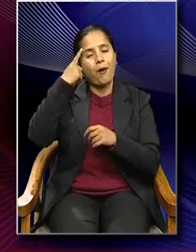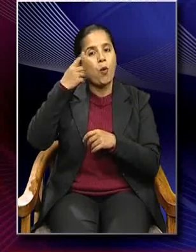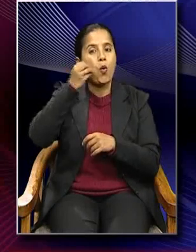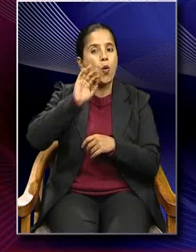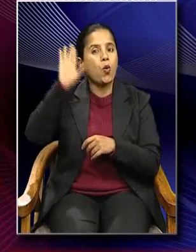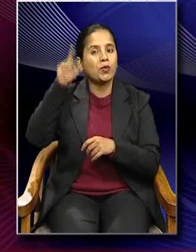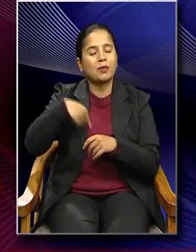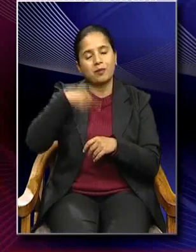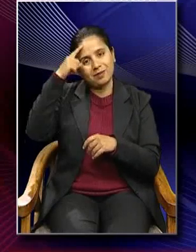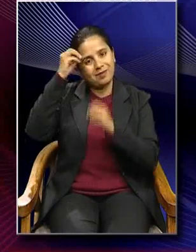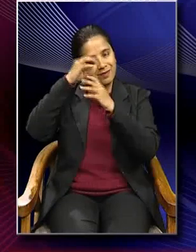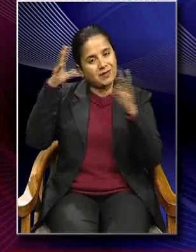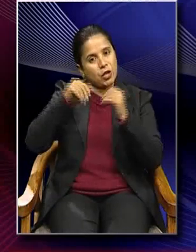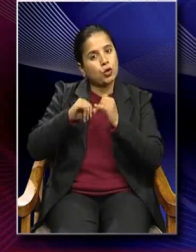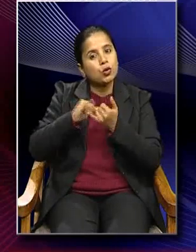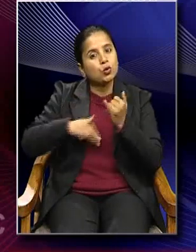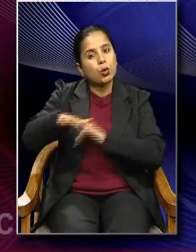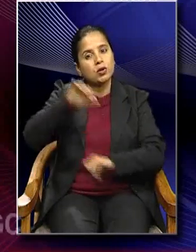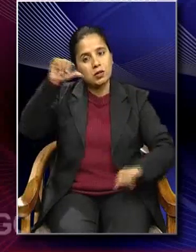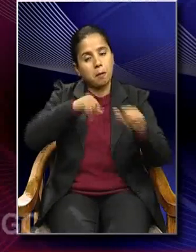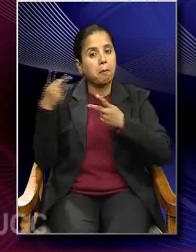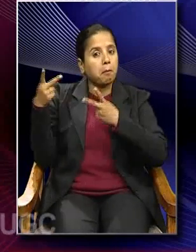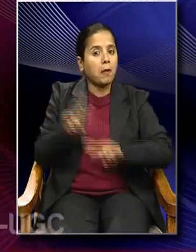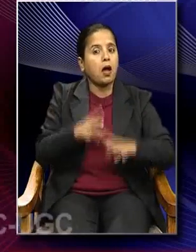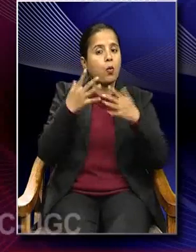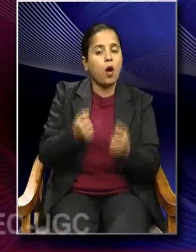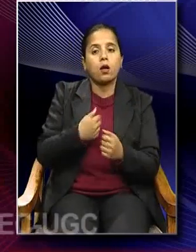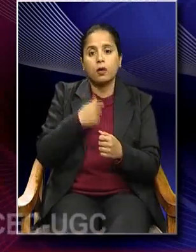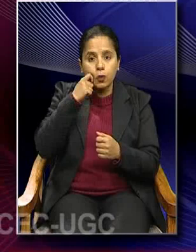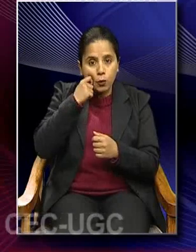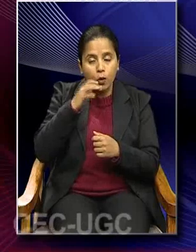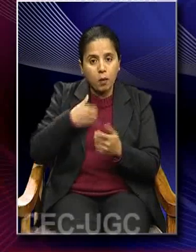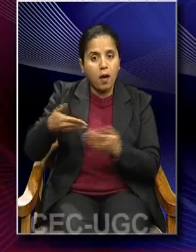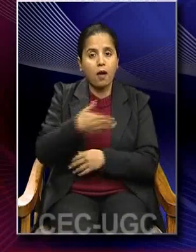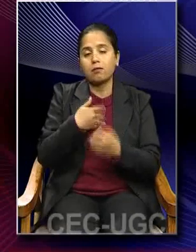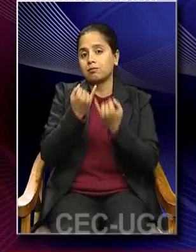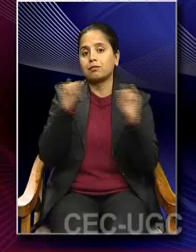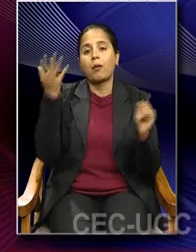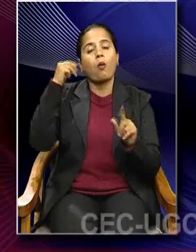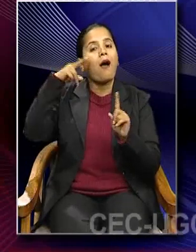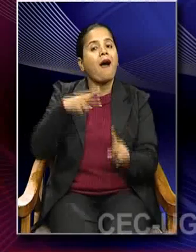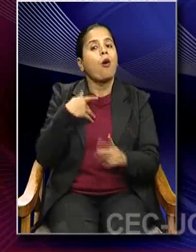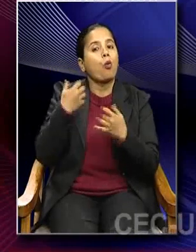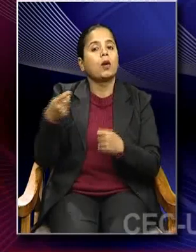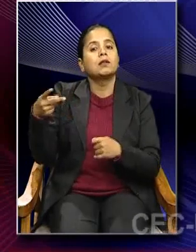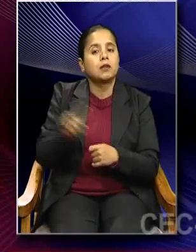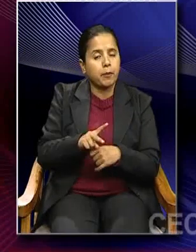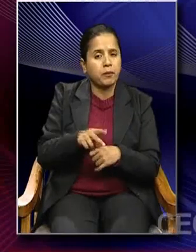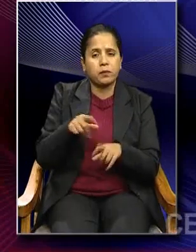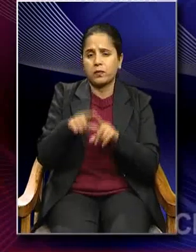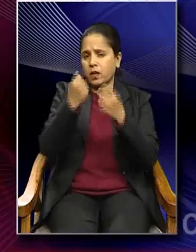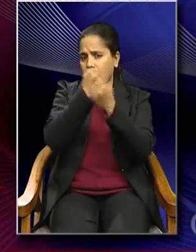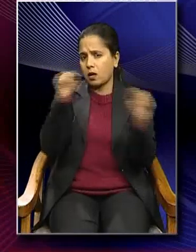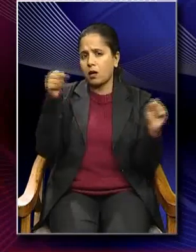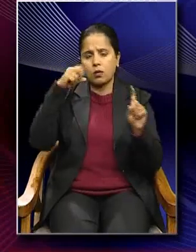social science and bring back the human and liberal perspective, the democratic vision